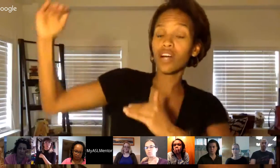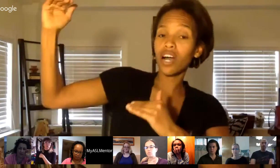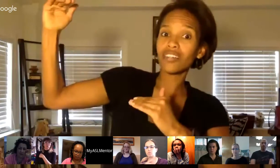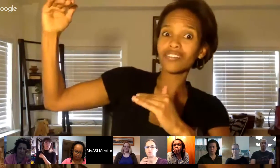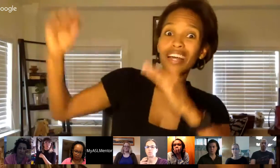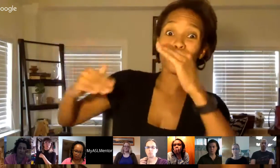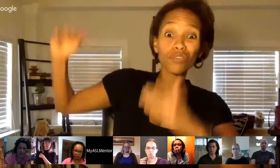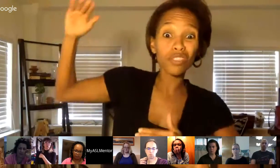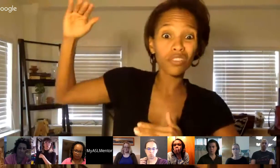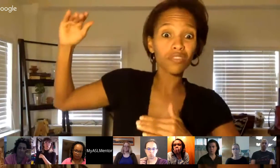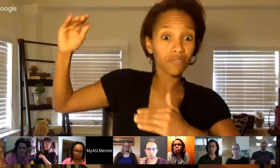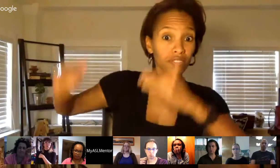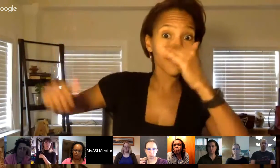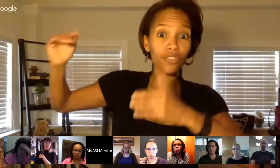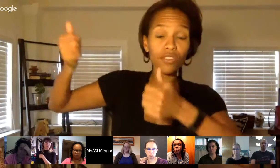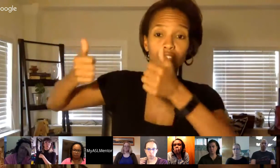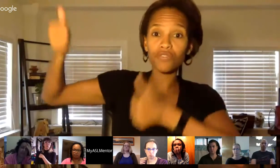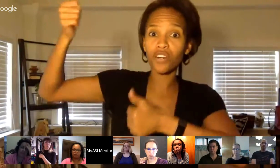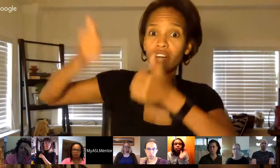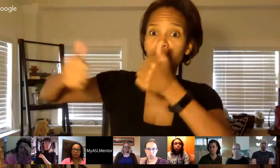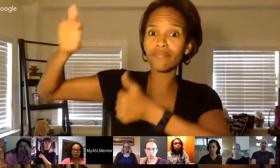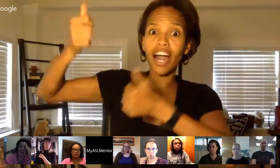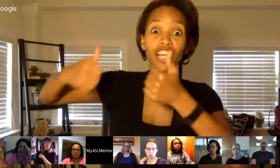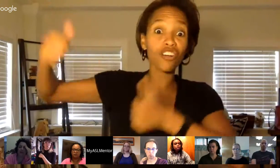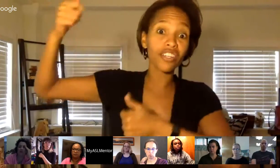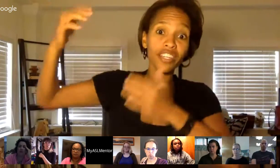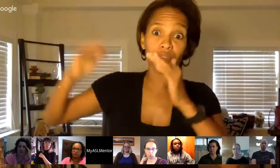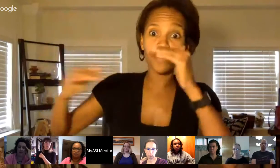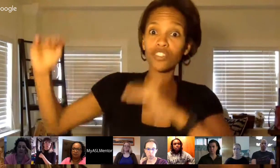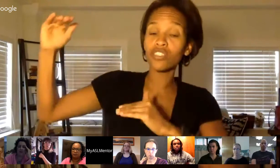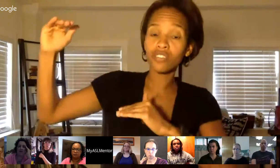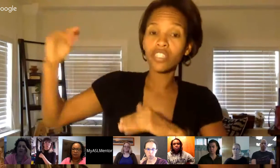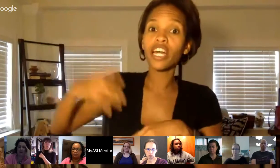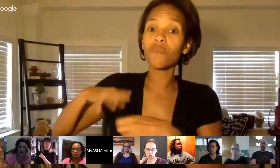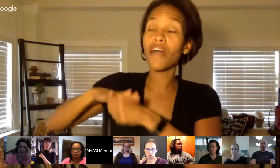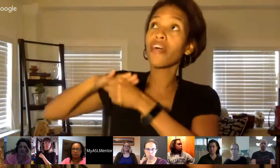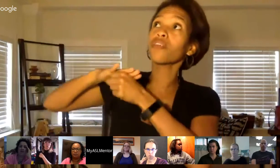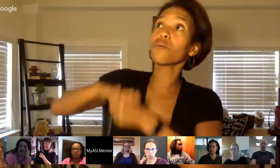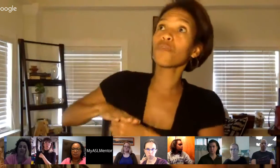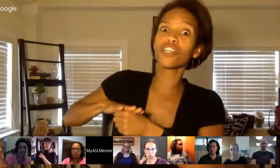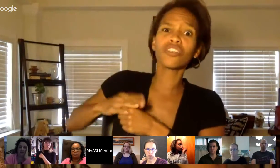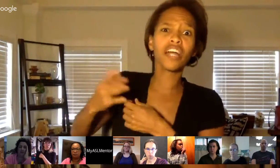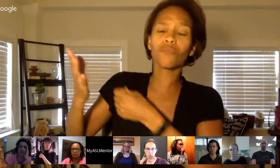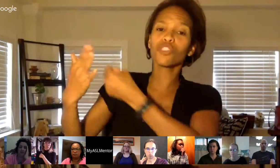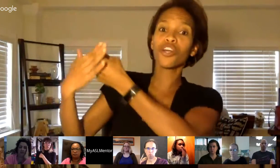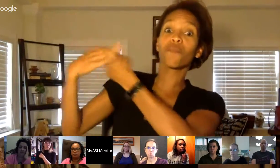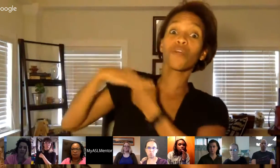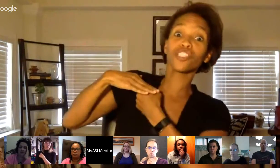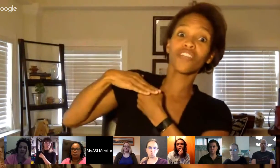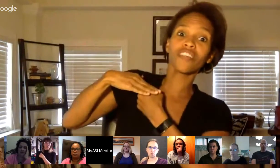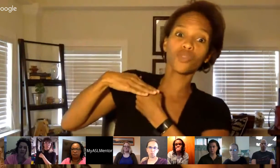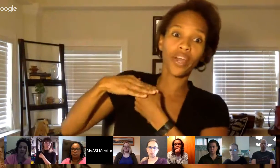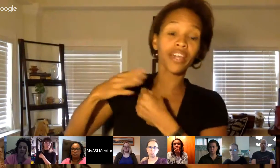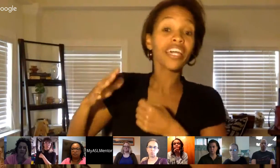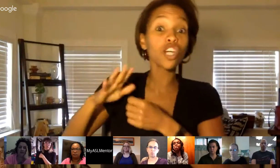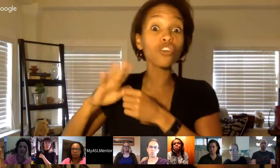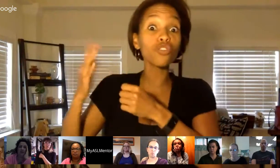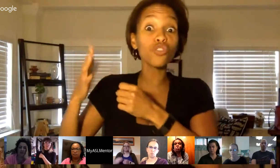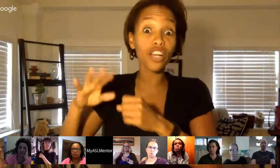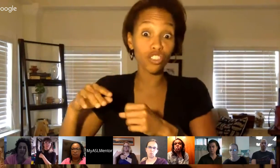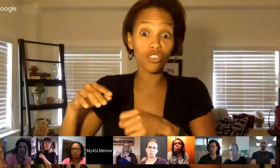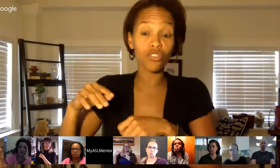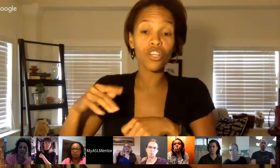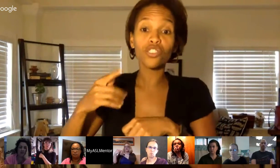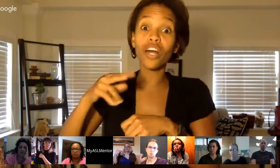of levels of hierarchy or whatever. Yep, and then oppression this way. It's